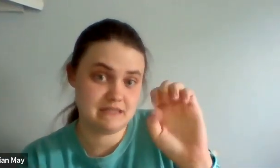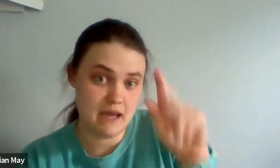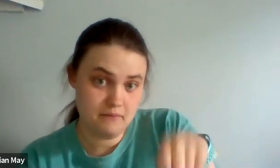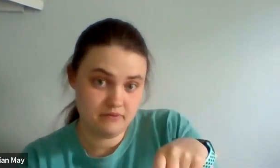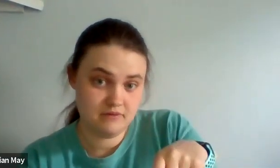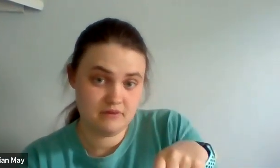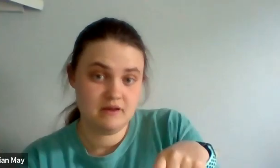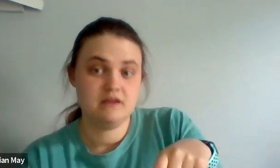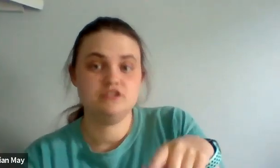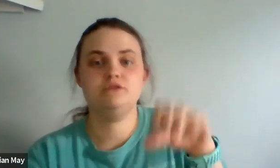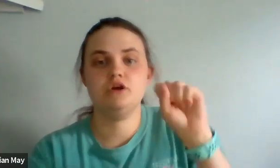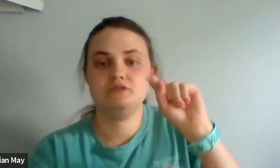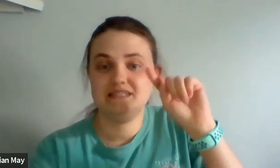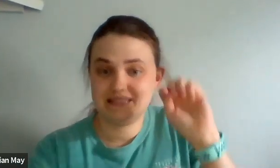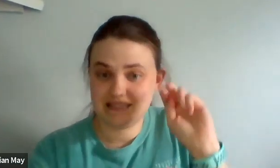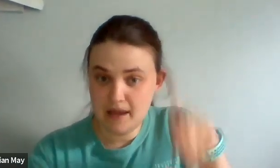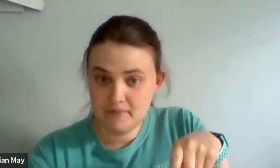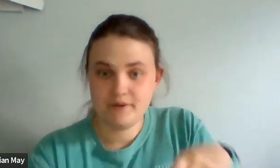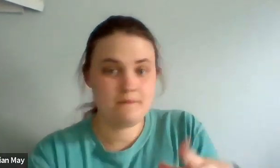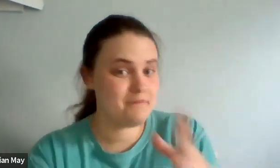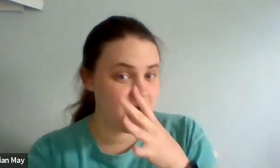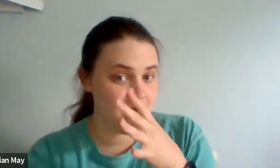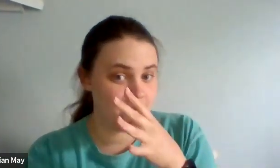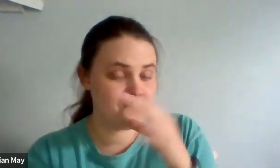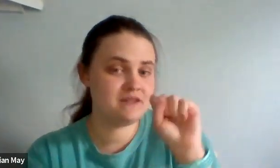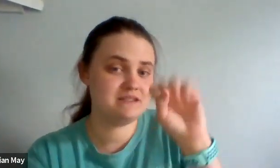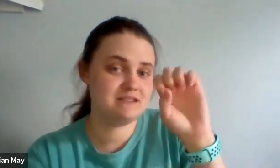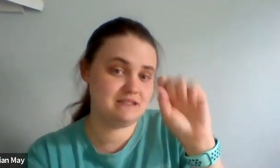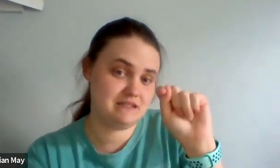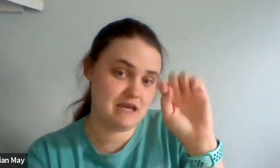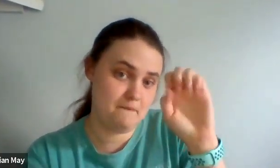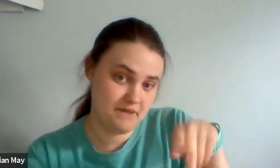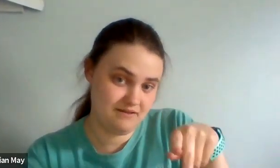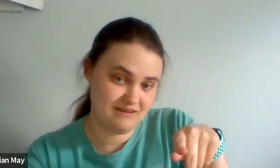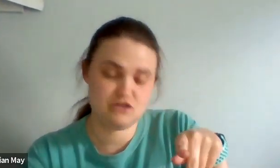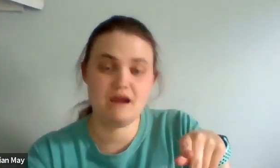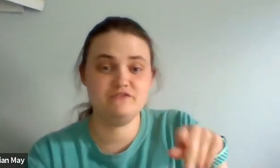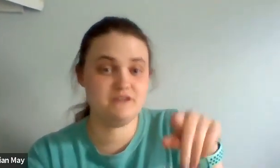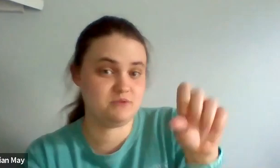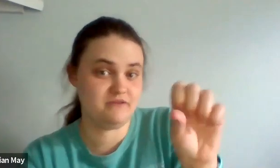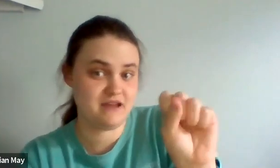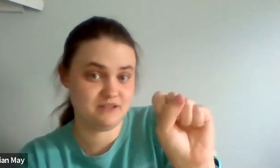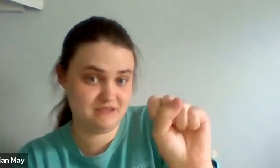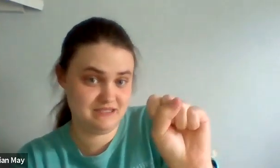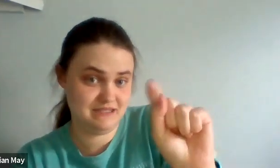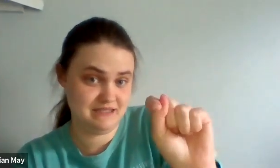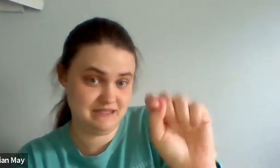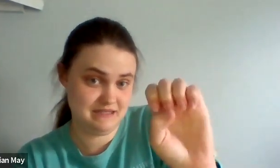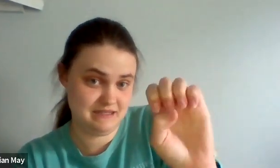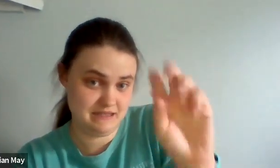step. So you would go step, mom, step. Sorry, I do fingerspell fast. So